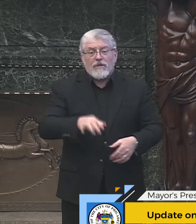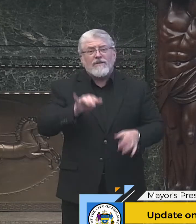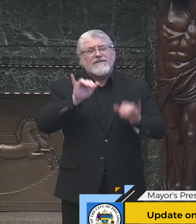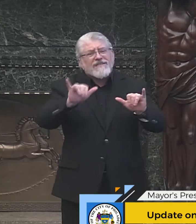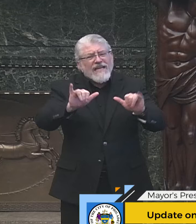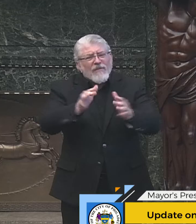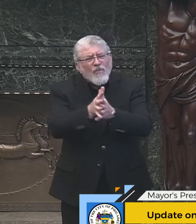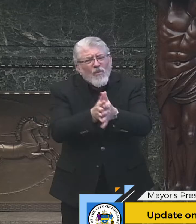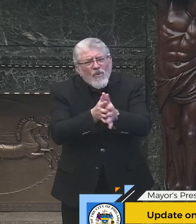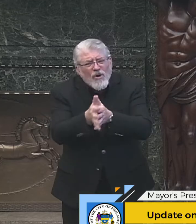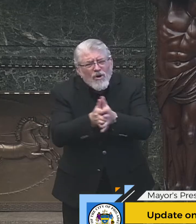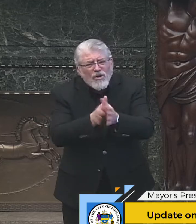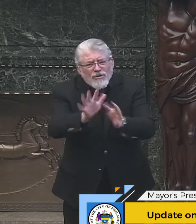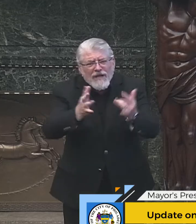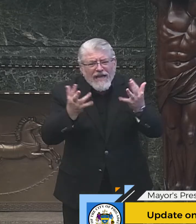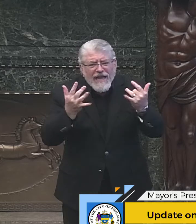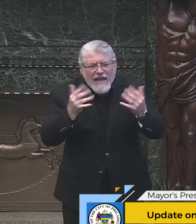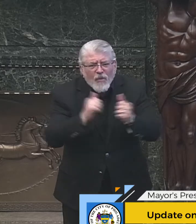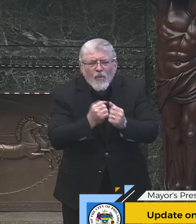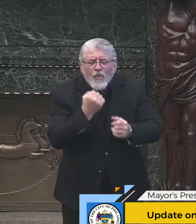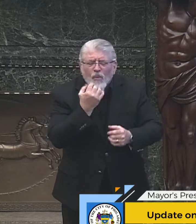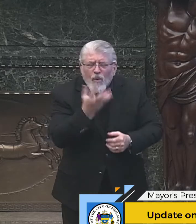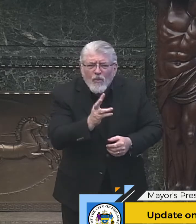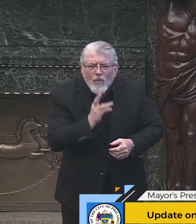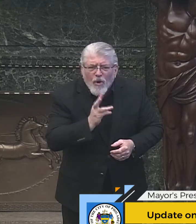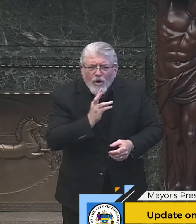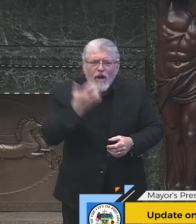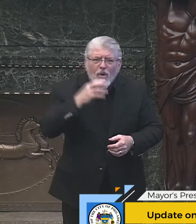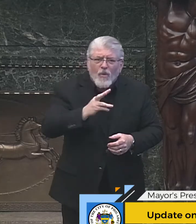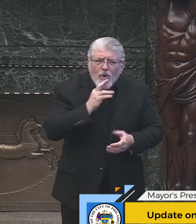www.phila.gov/COVID, or if you have medical questions,